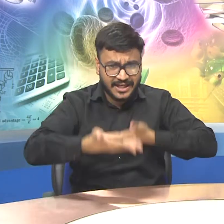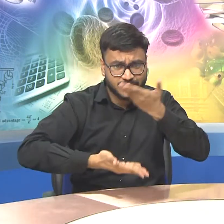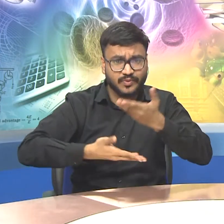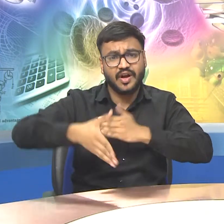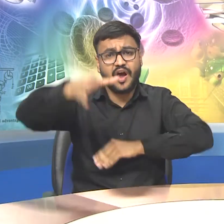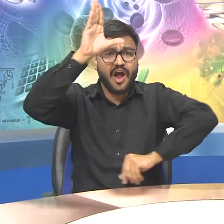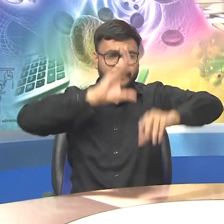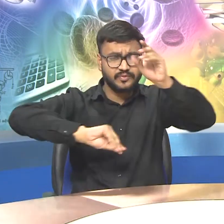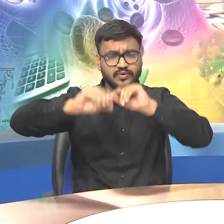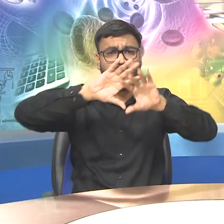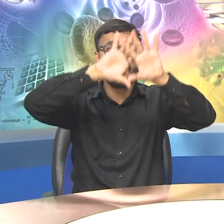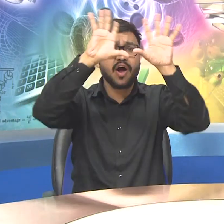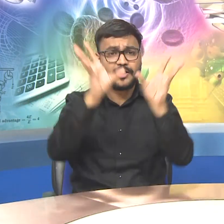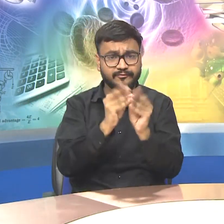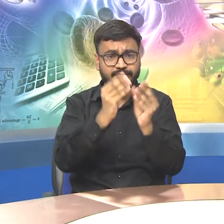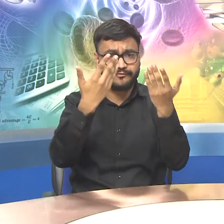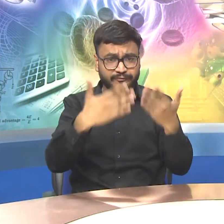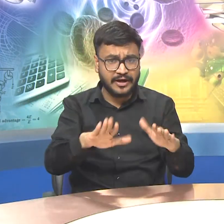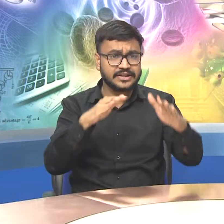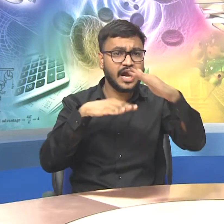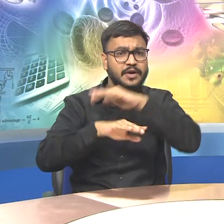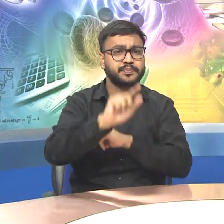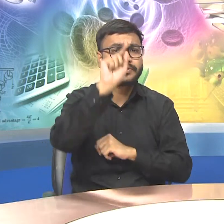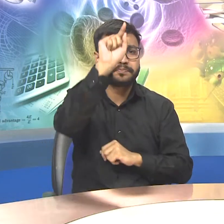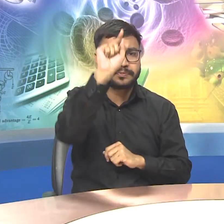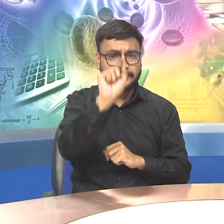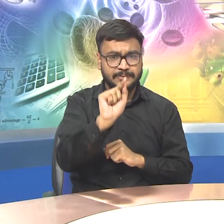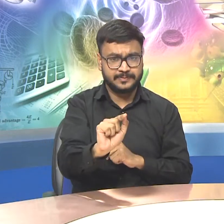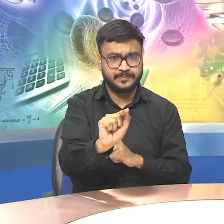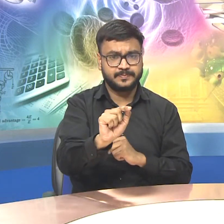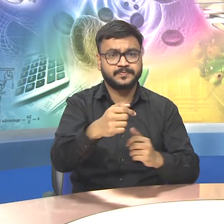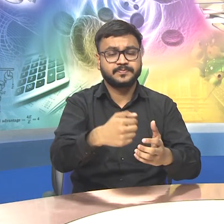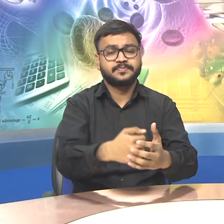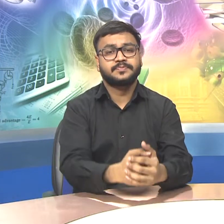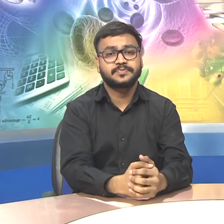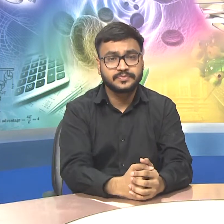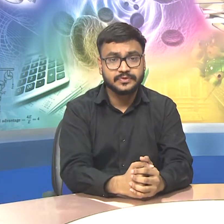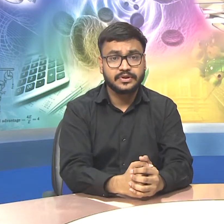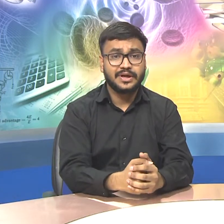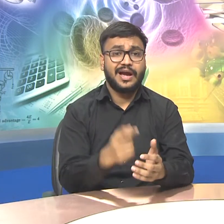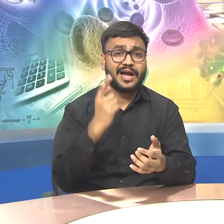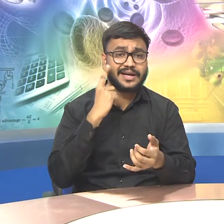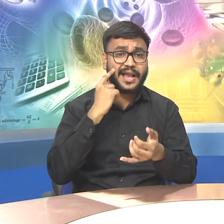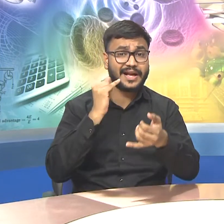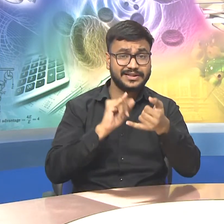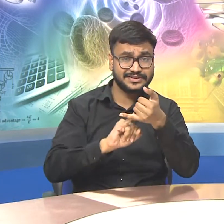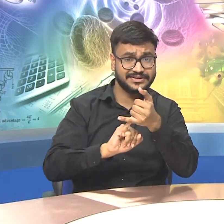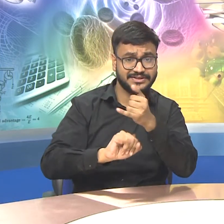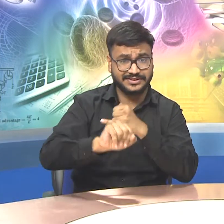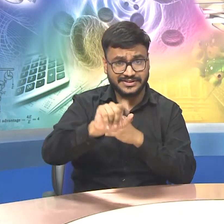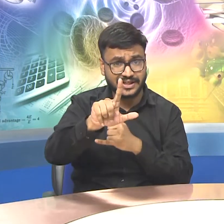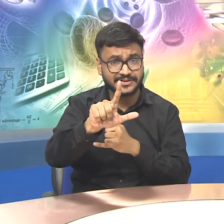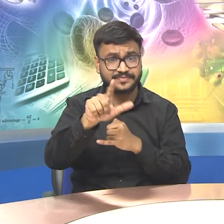Outcomes. After studying this lesson, learner will learn about some various points.